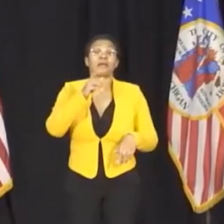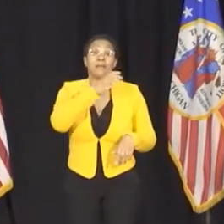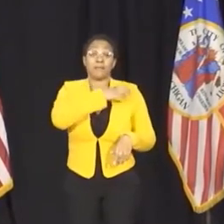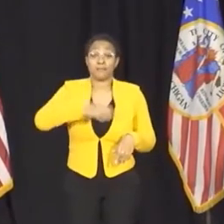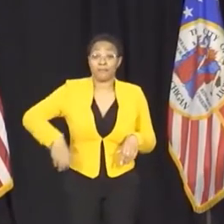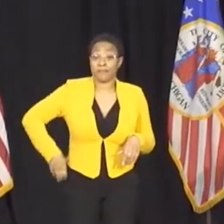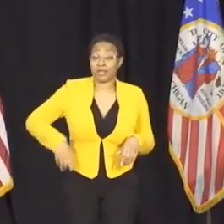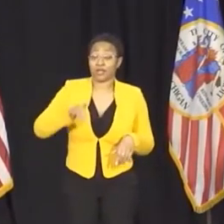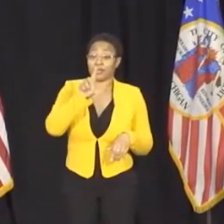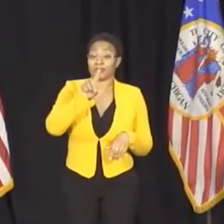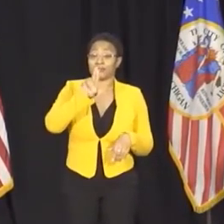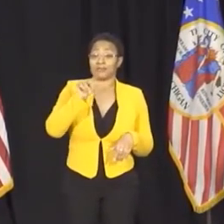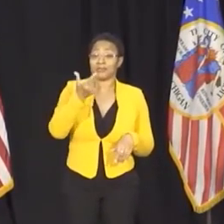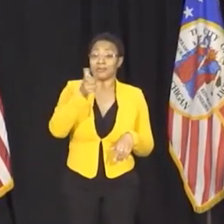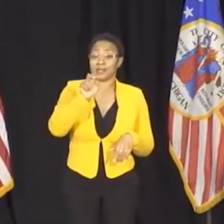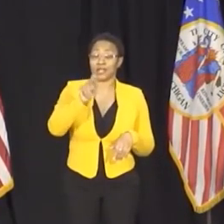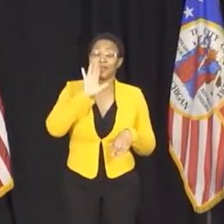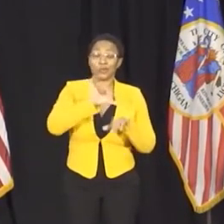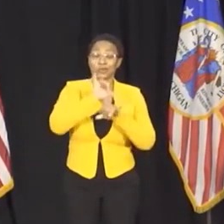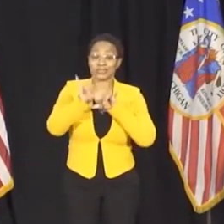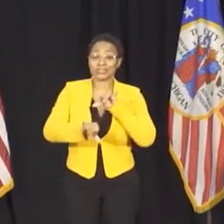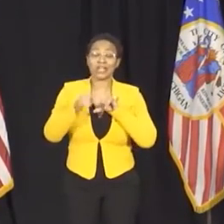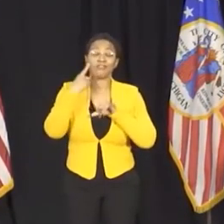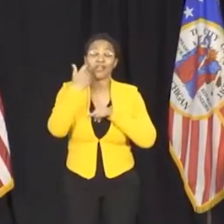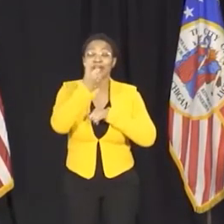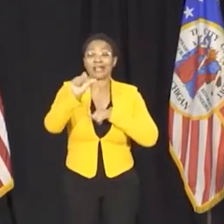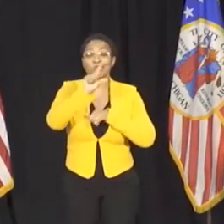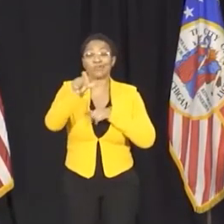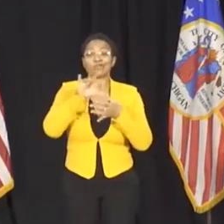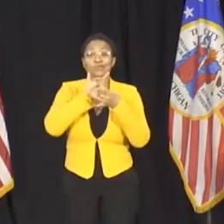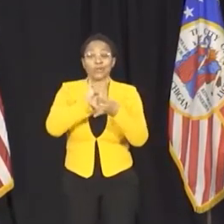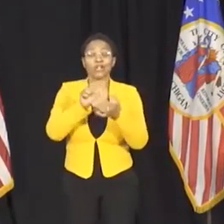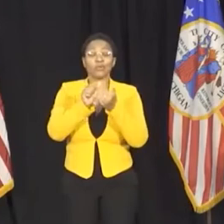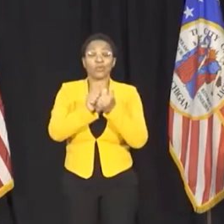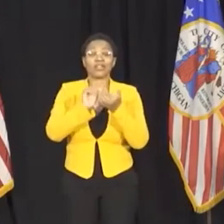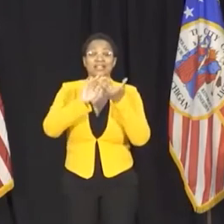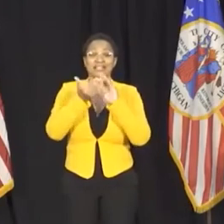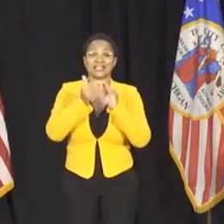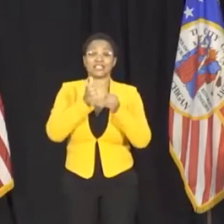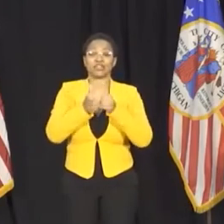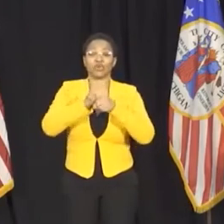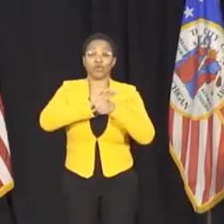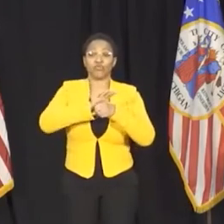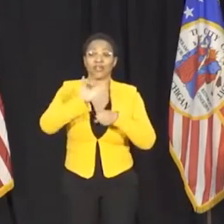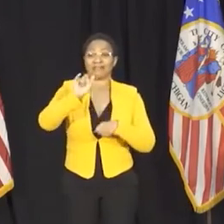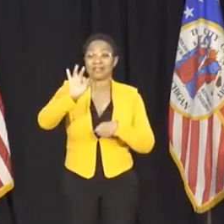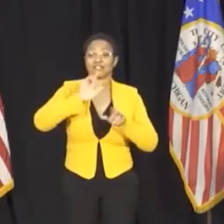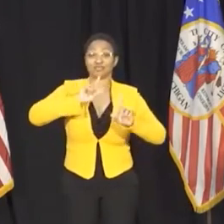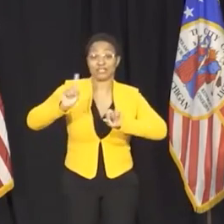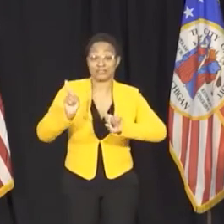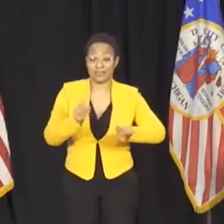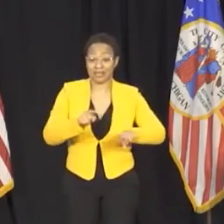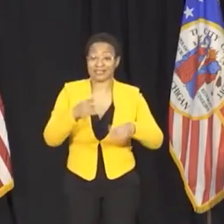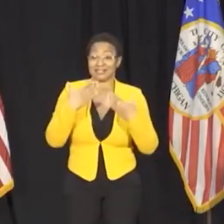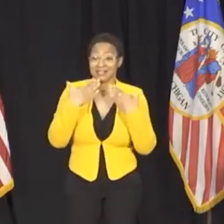stay and take any questions that we may have regarding the city's COVID-19 response.